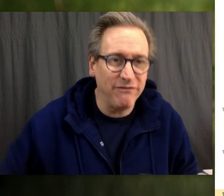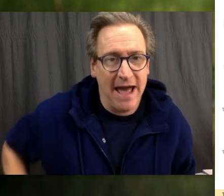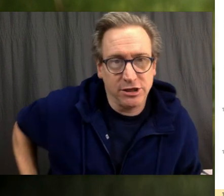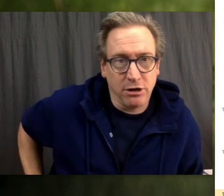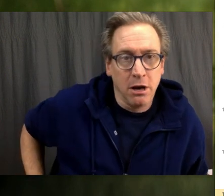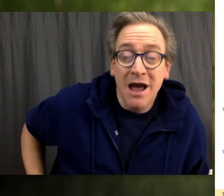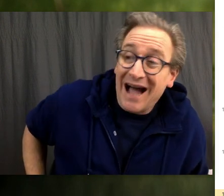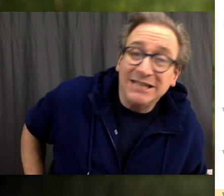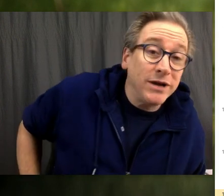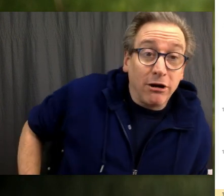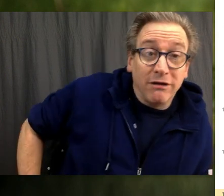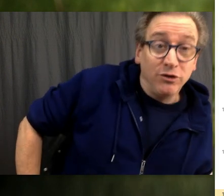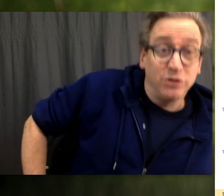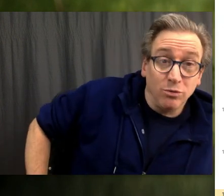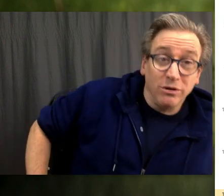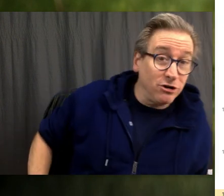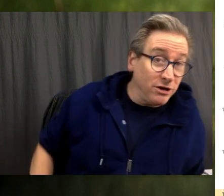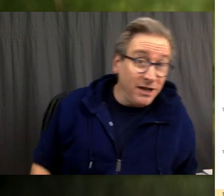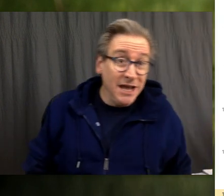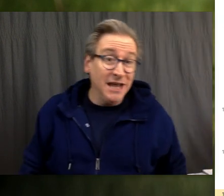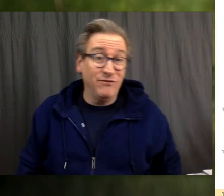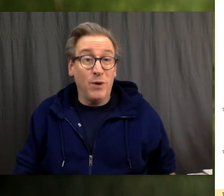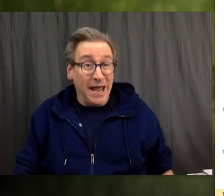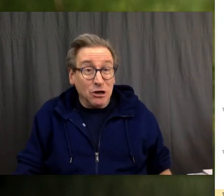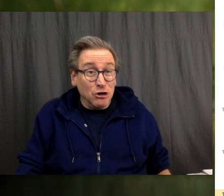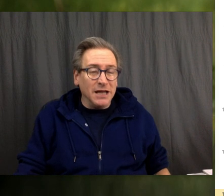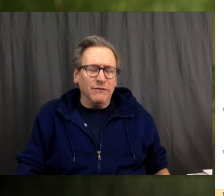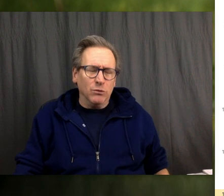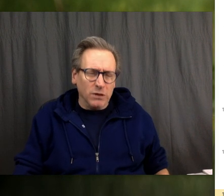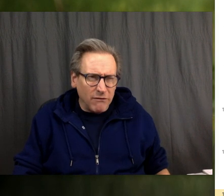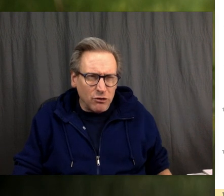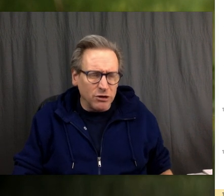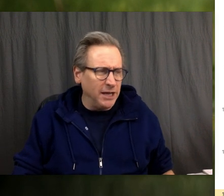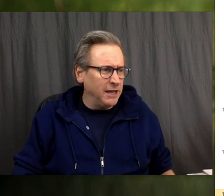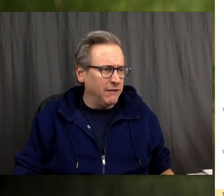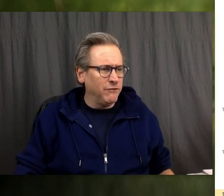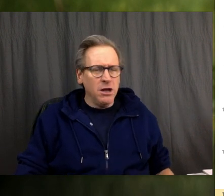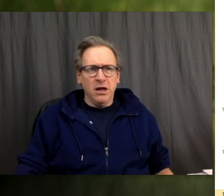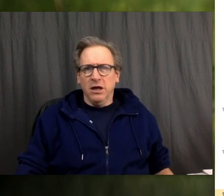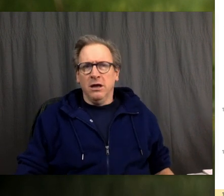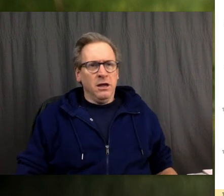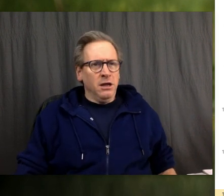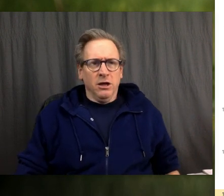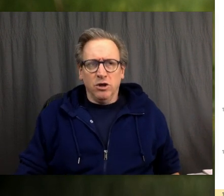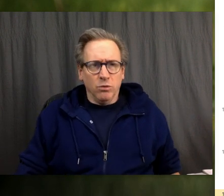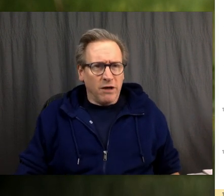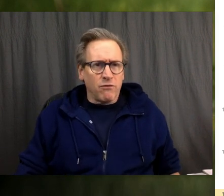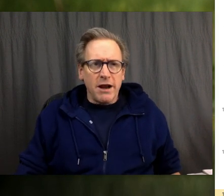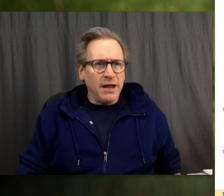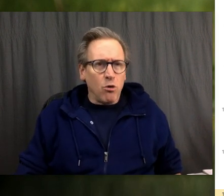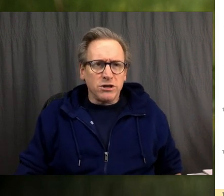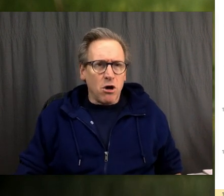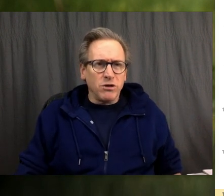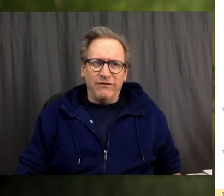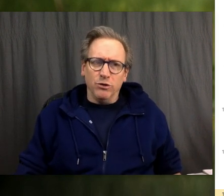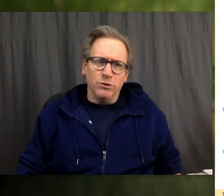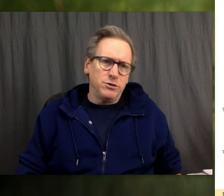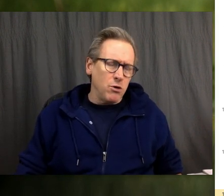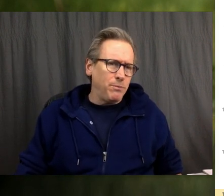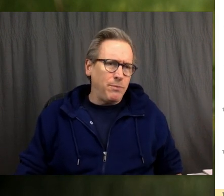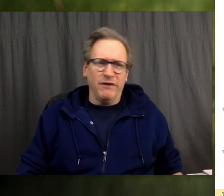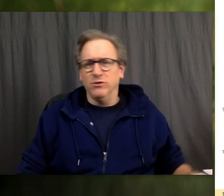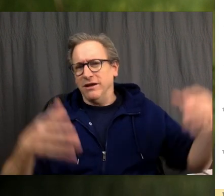what the facts are. I don't care if you don't like cooking, if you hate cooking, if you love cooking, if you love running or don't, if